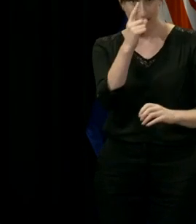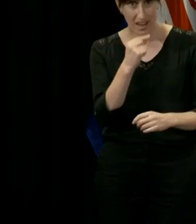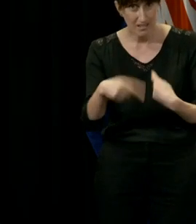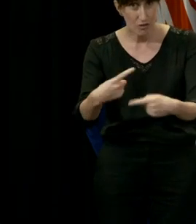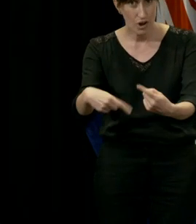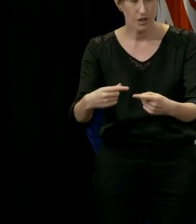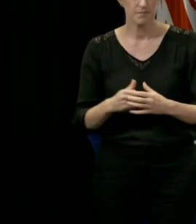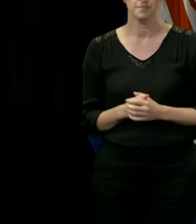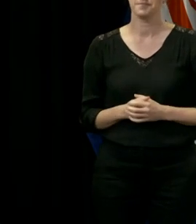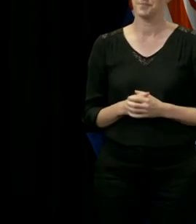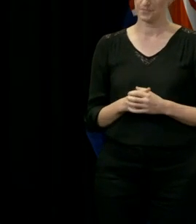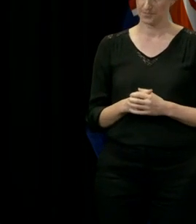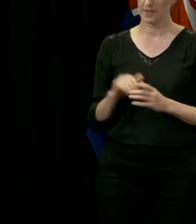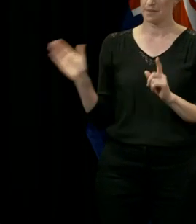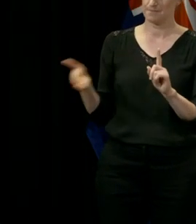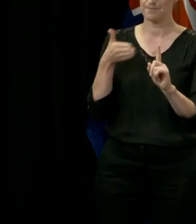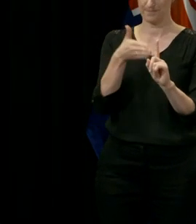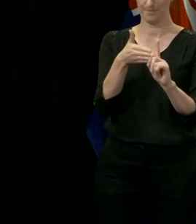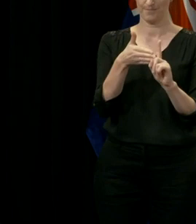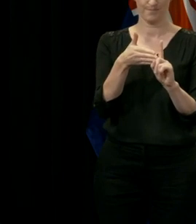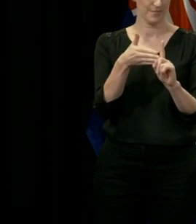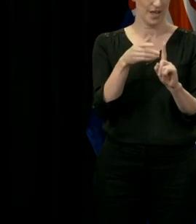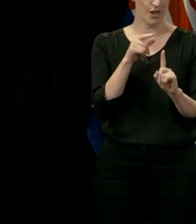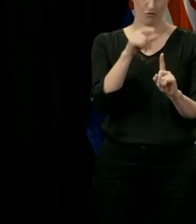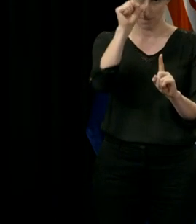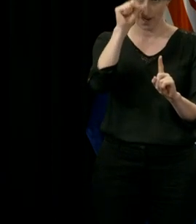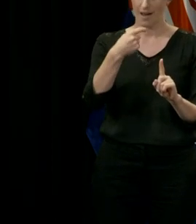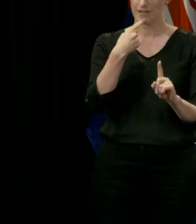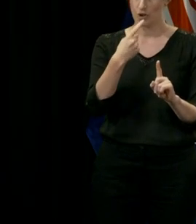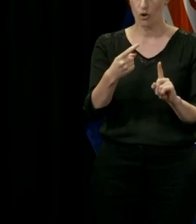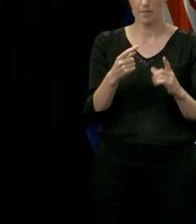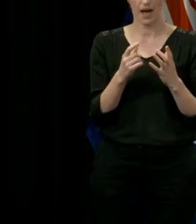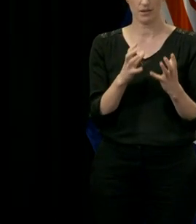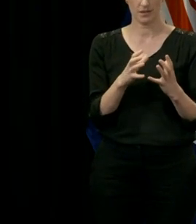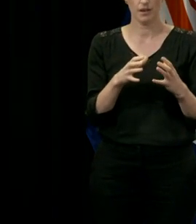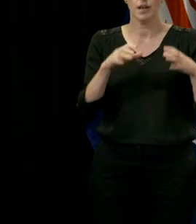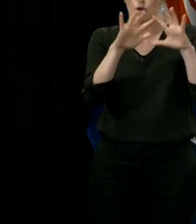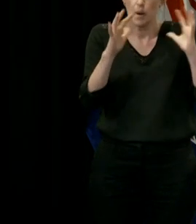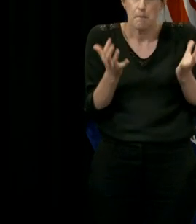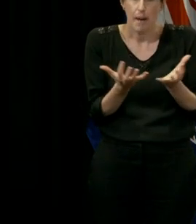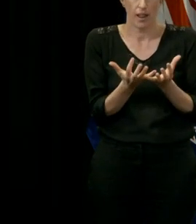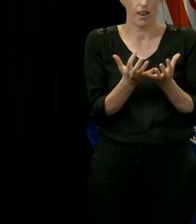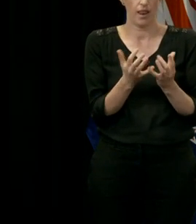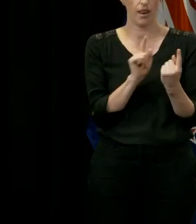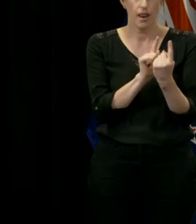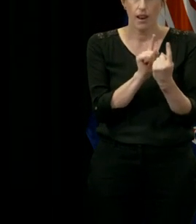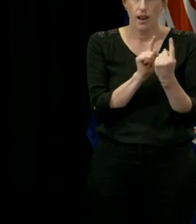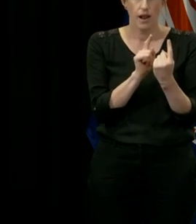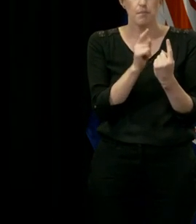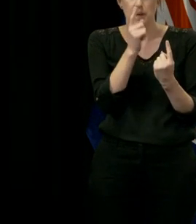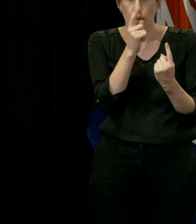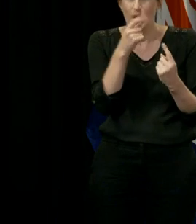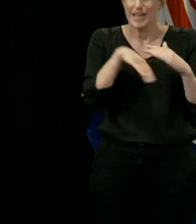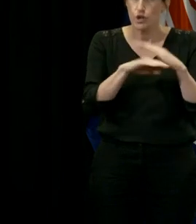basic principles again. Your same bubble for that month, the people you're spending time with, those are going to be